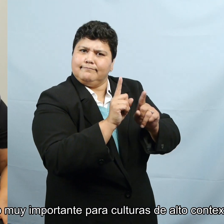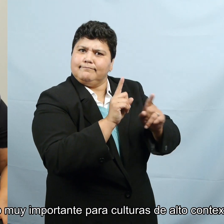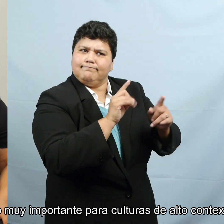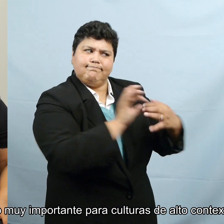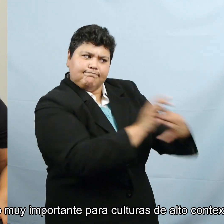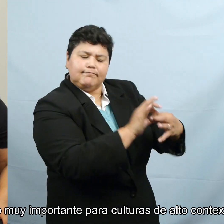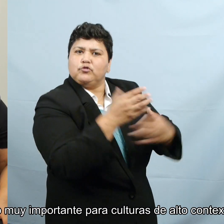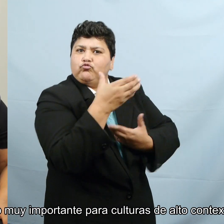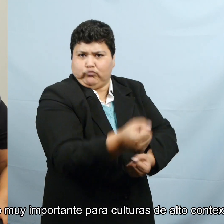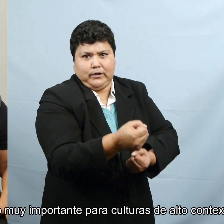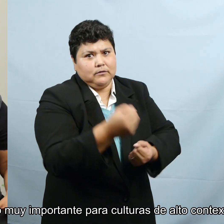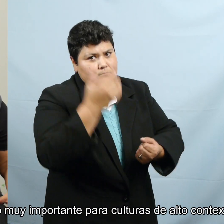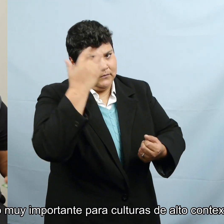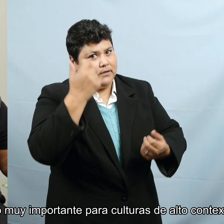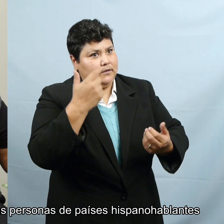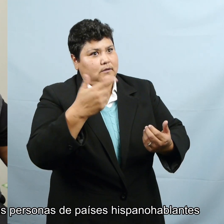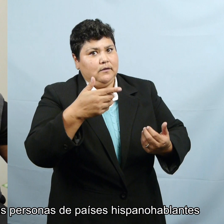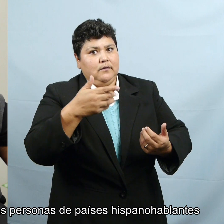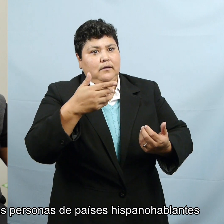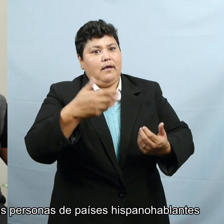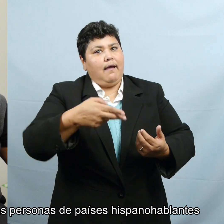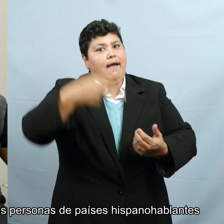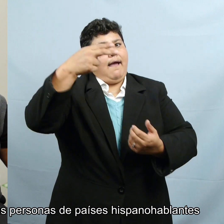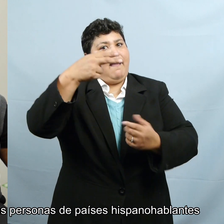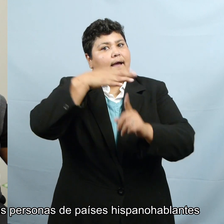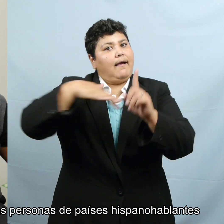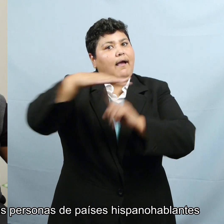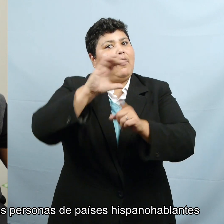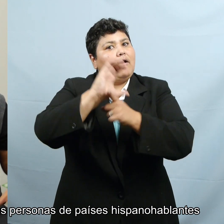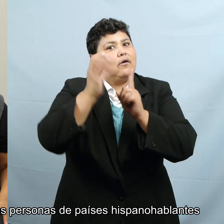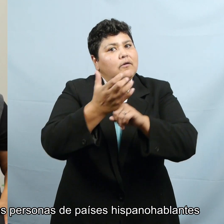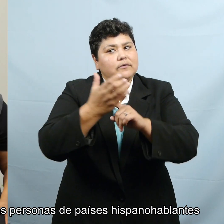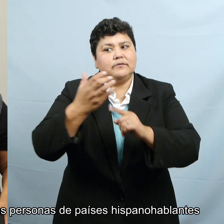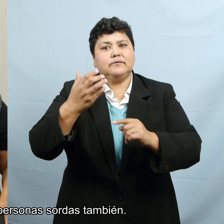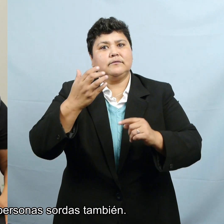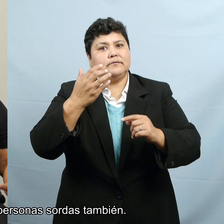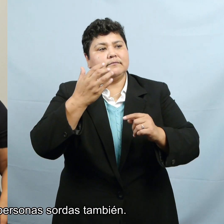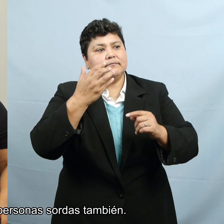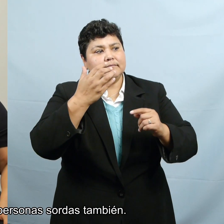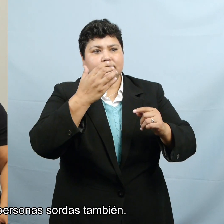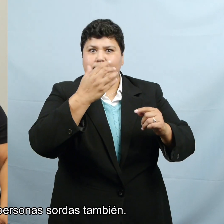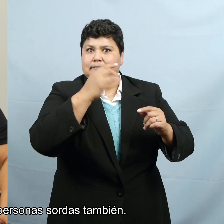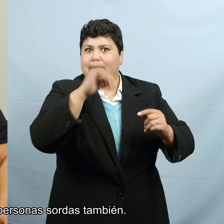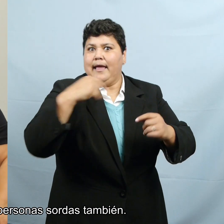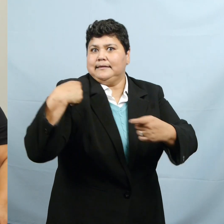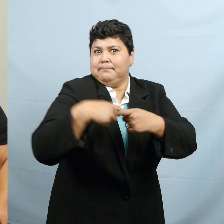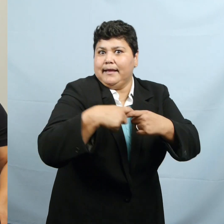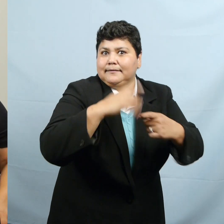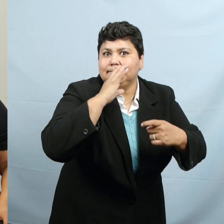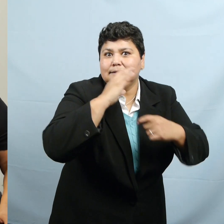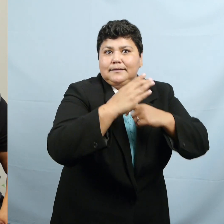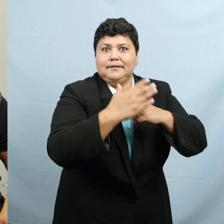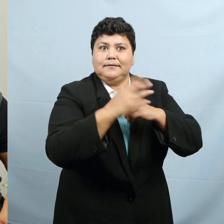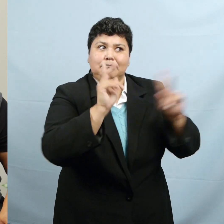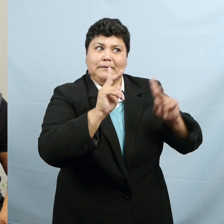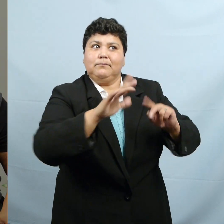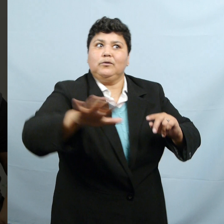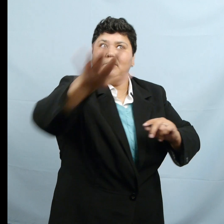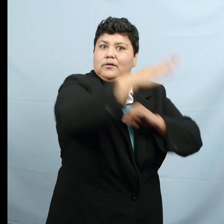thing for high context cultures such as Spanish people in Spanish-speaking countries and deaf people as well.